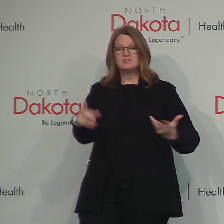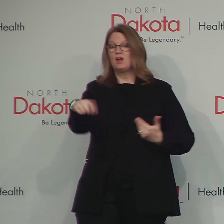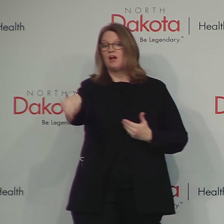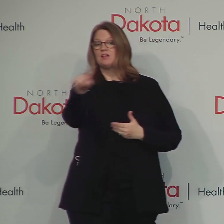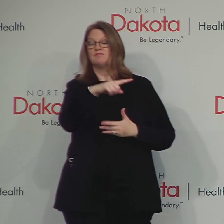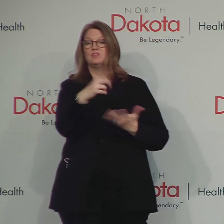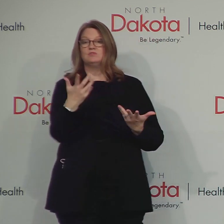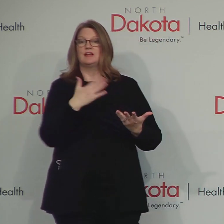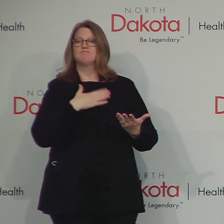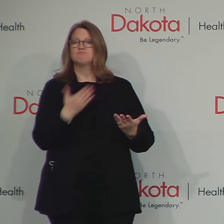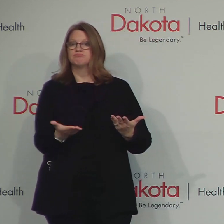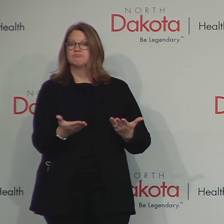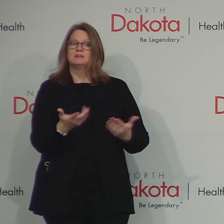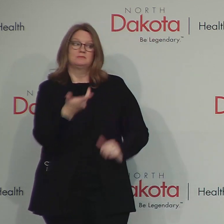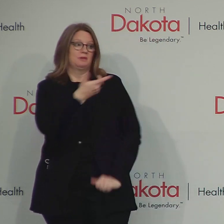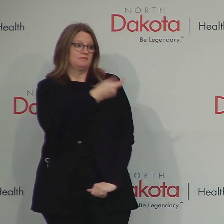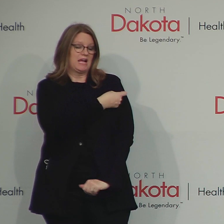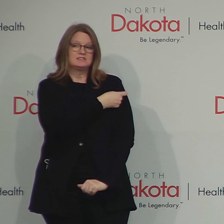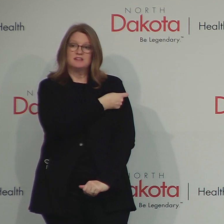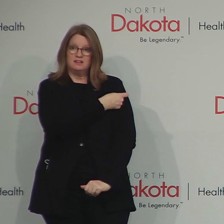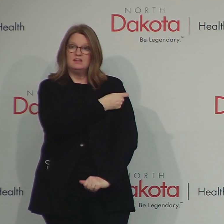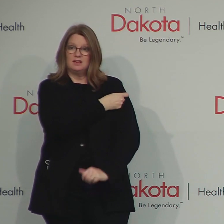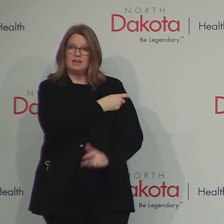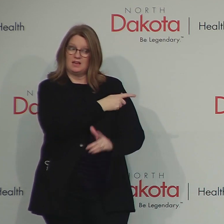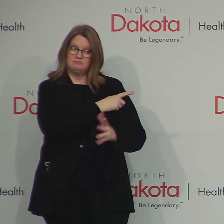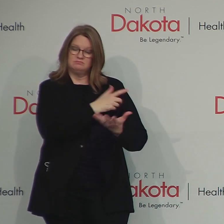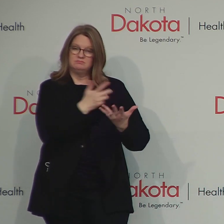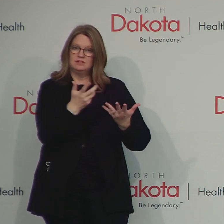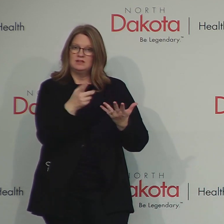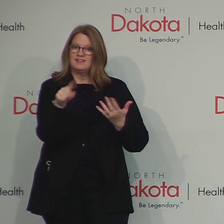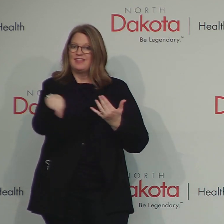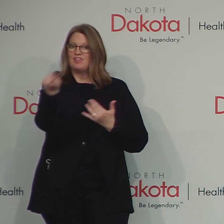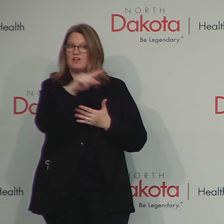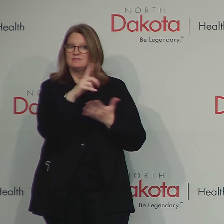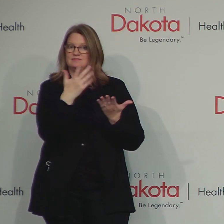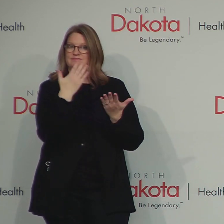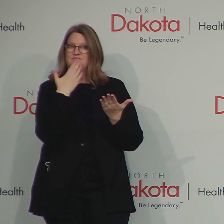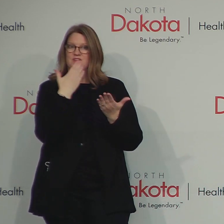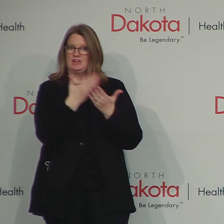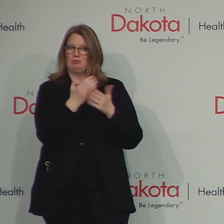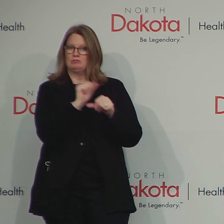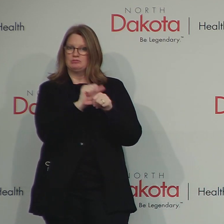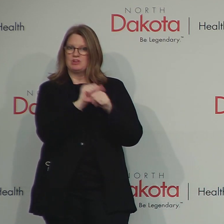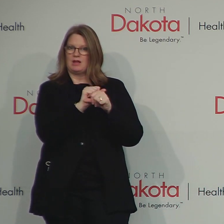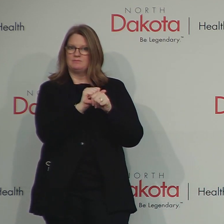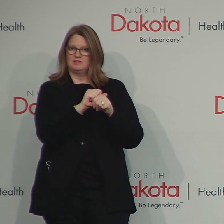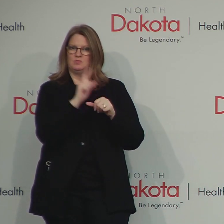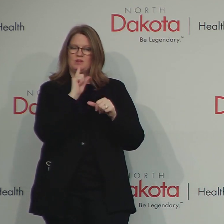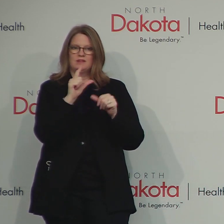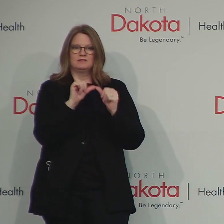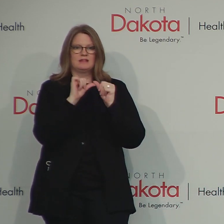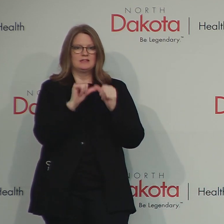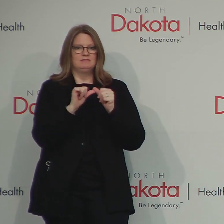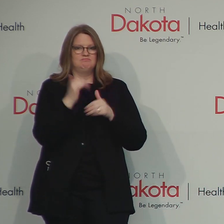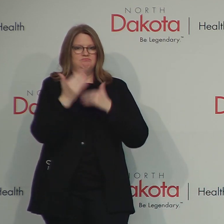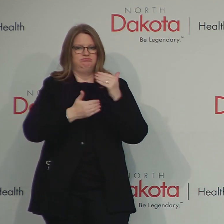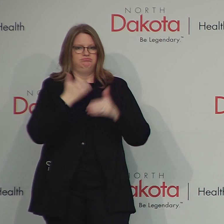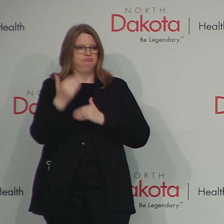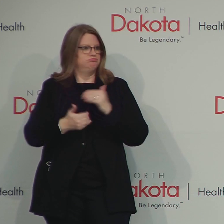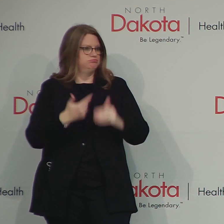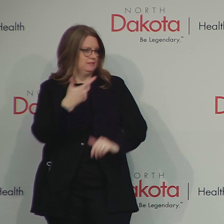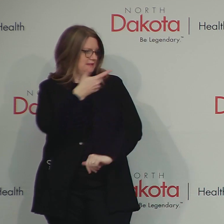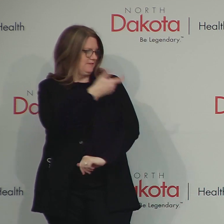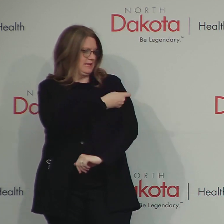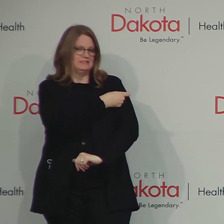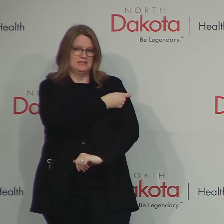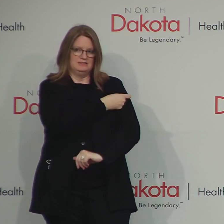be vaccinated, and thanks to all those that are doing such a great job to keep us at the top of the leaderboard in terms of getting the vaccine we're receiving